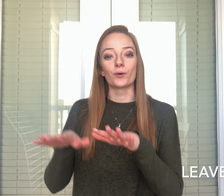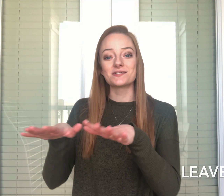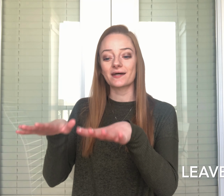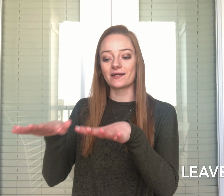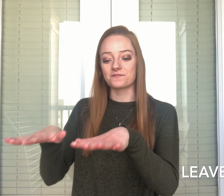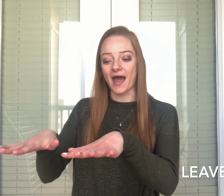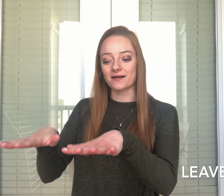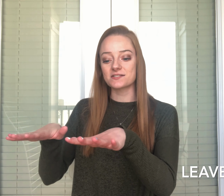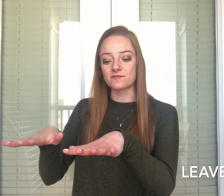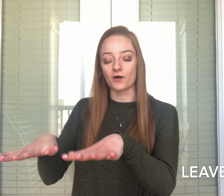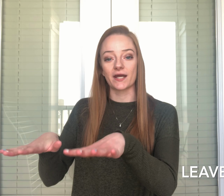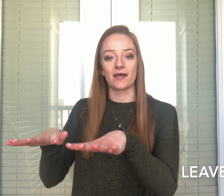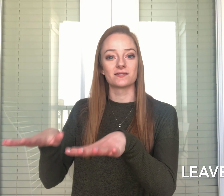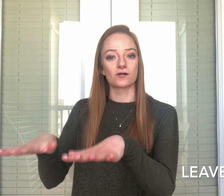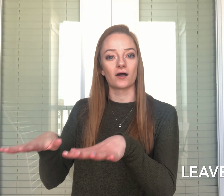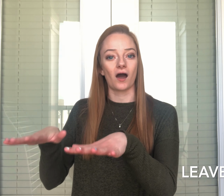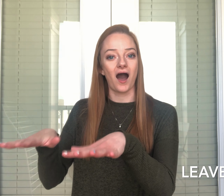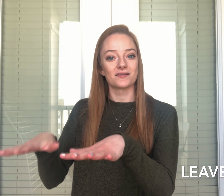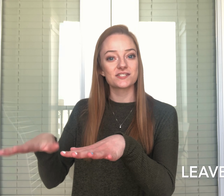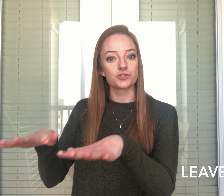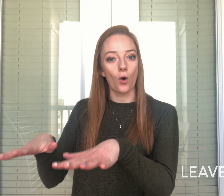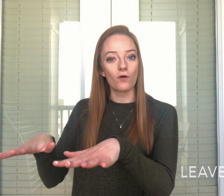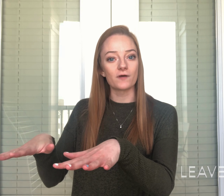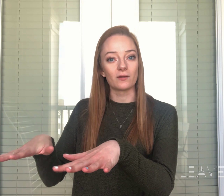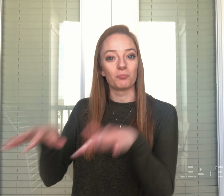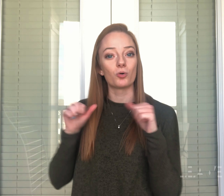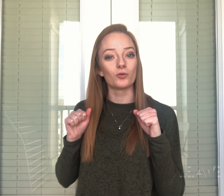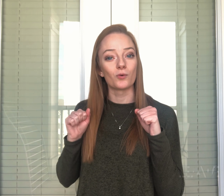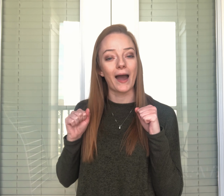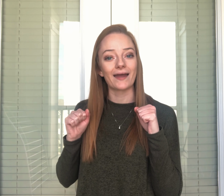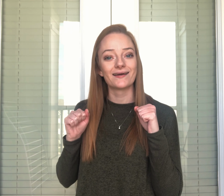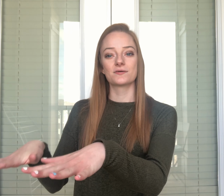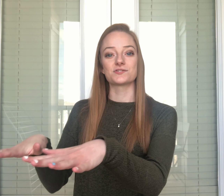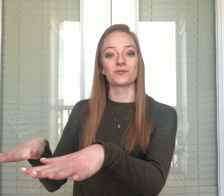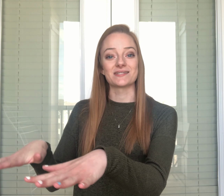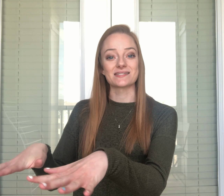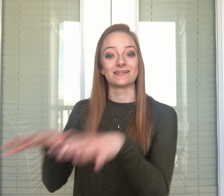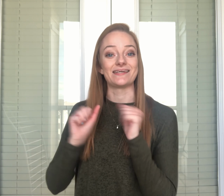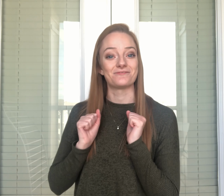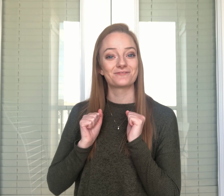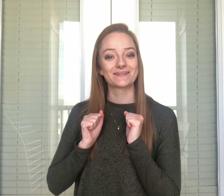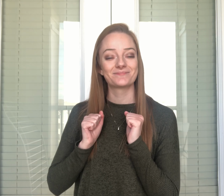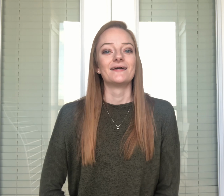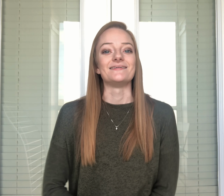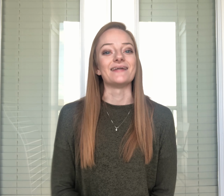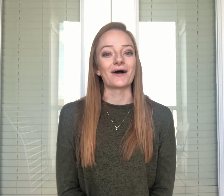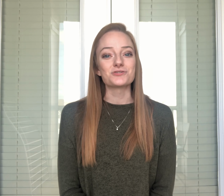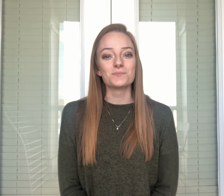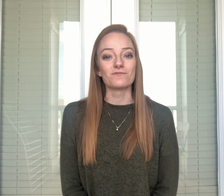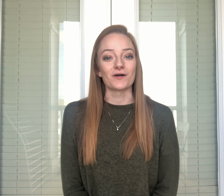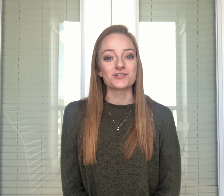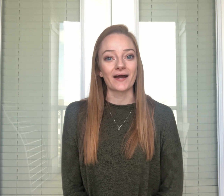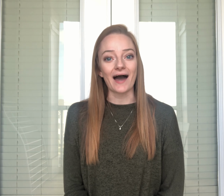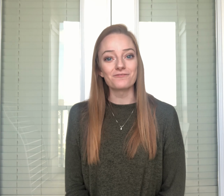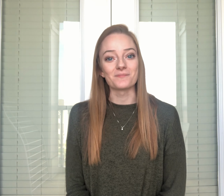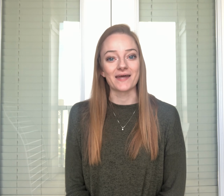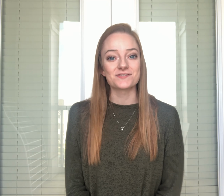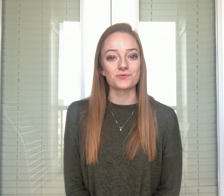going to kind of act as if our hands are on a hot stove and then pull them away. So that's leave. Now to move on to our alphabet. So